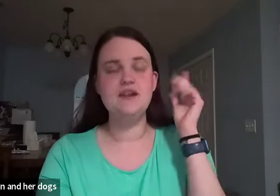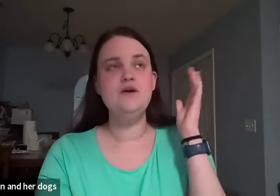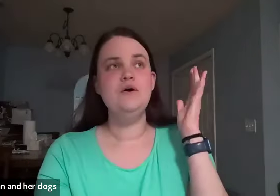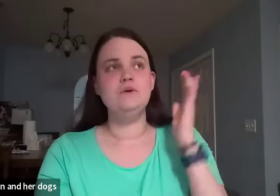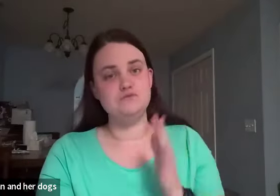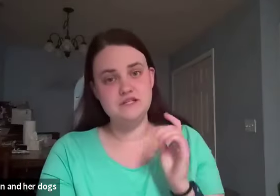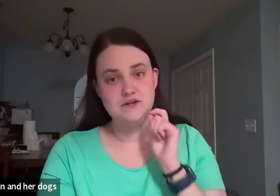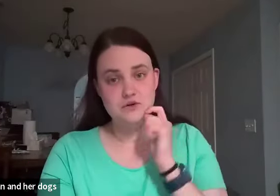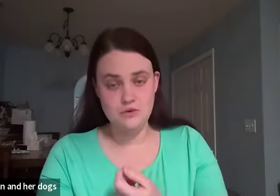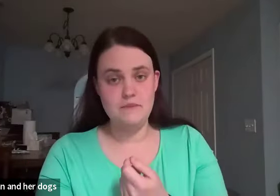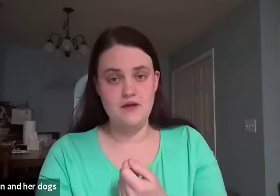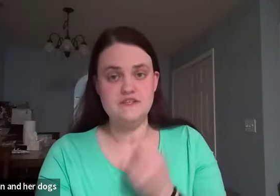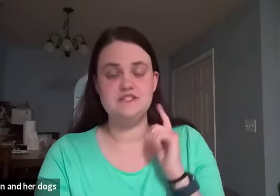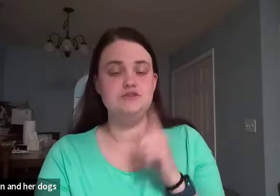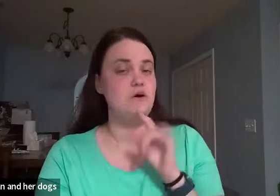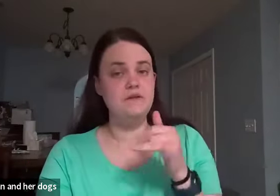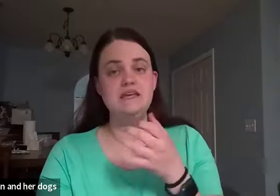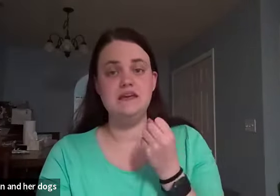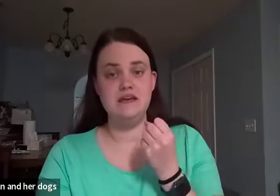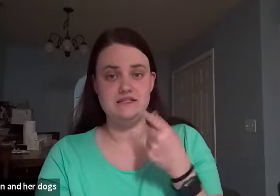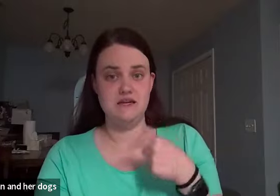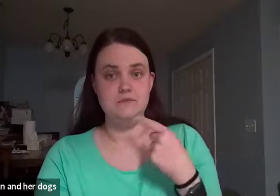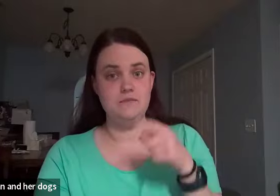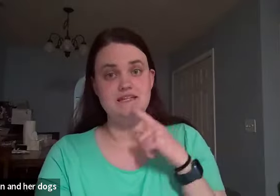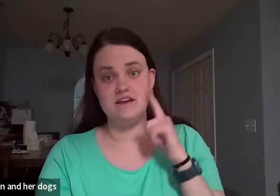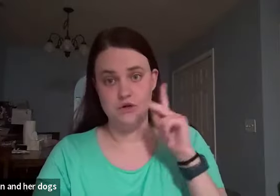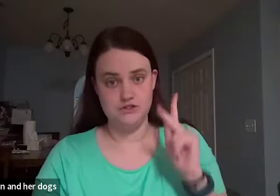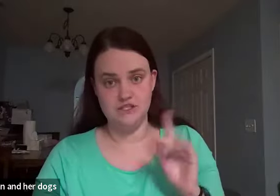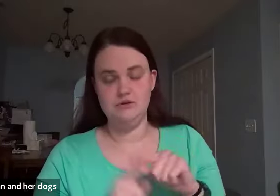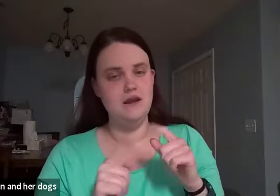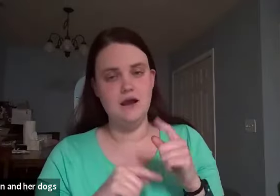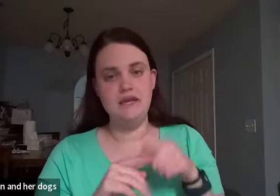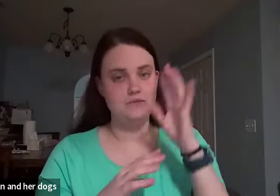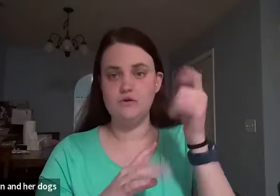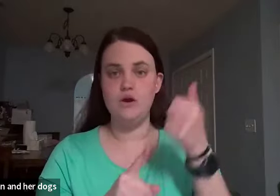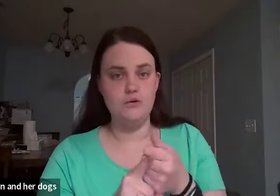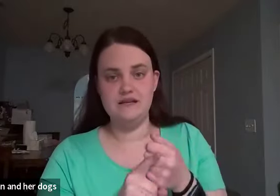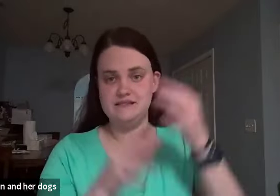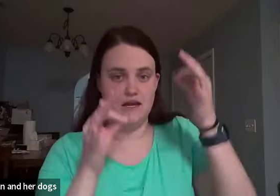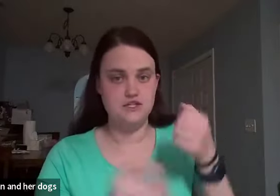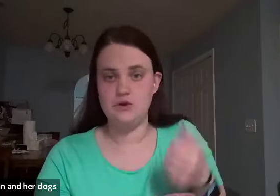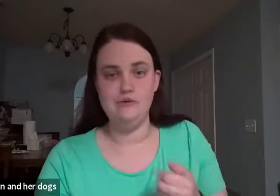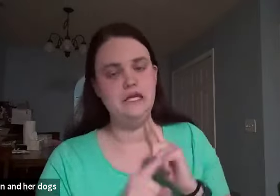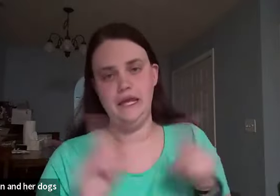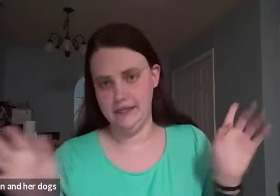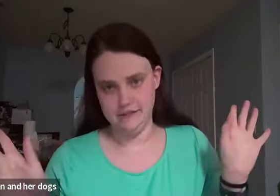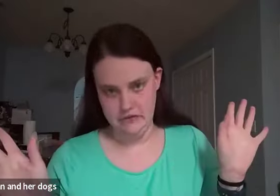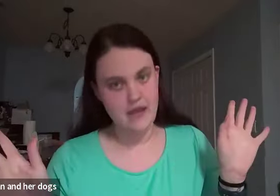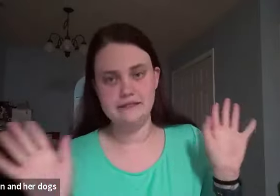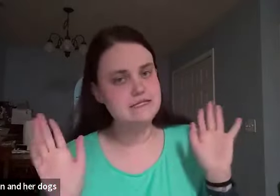And what's really cool about this is you can only get a sign name from a deaf person. You cannot make up your own and decide your own. You can't do that. It